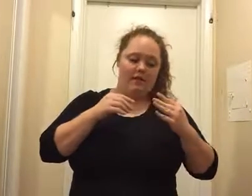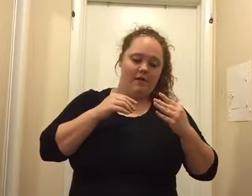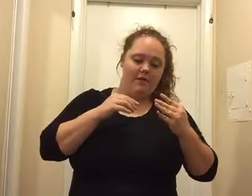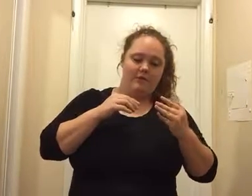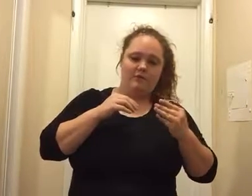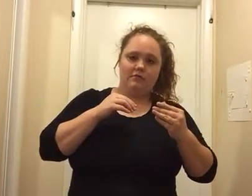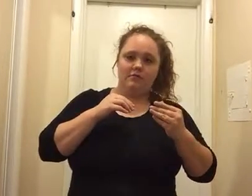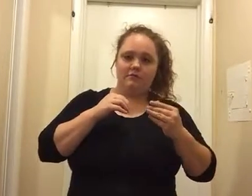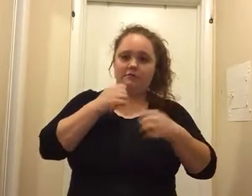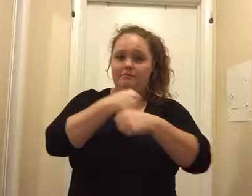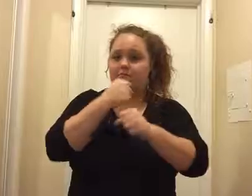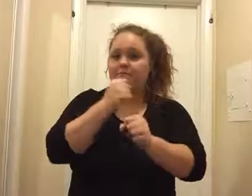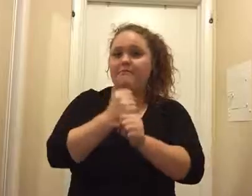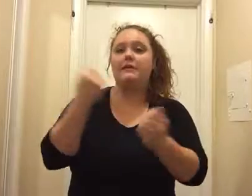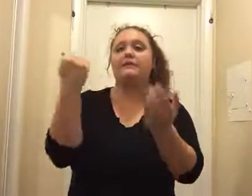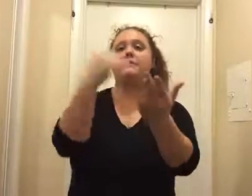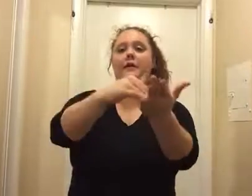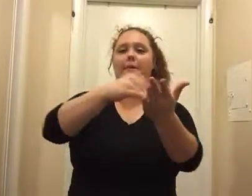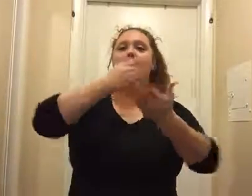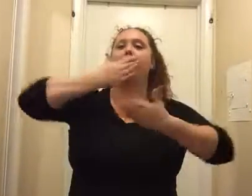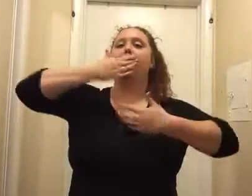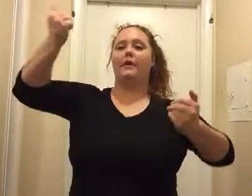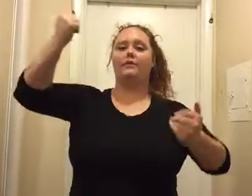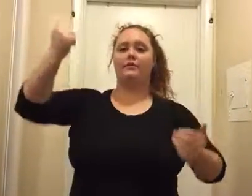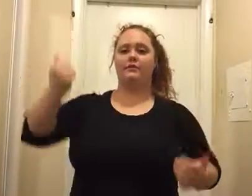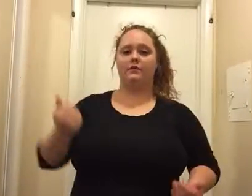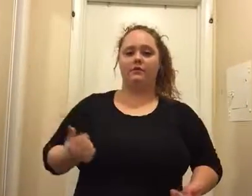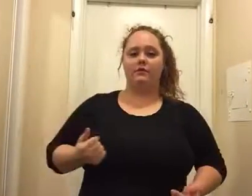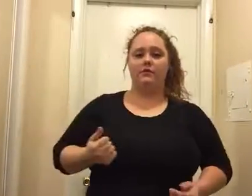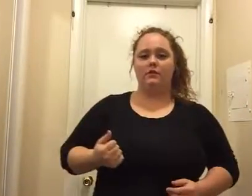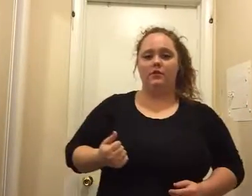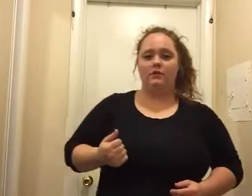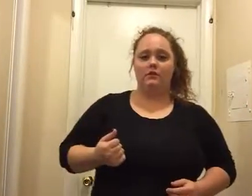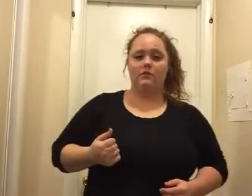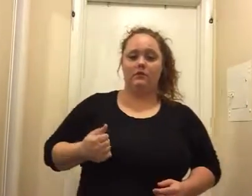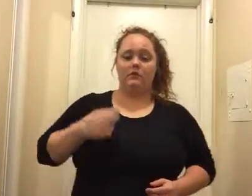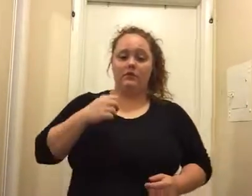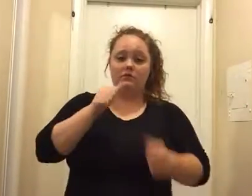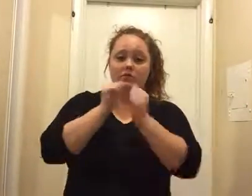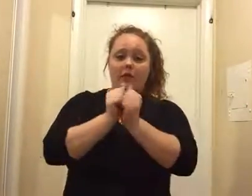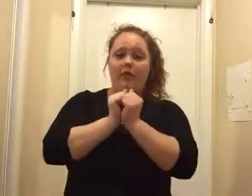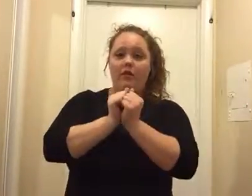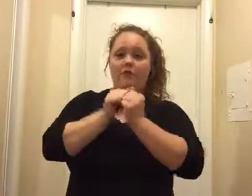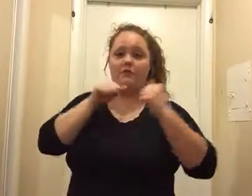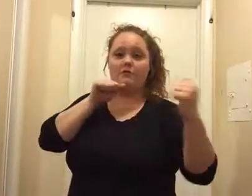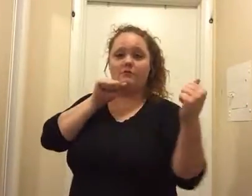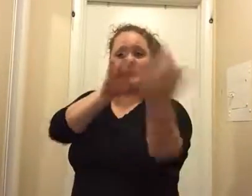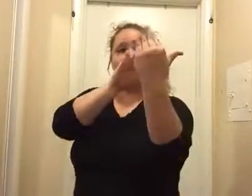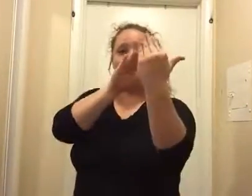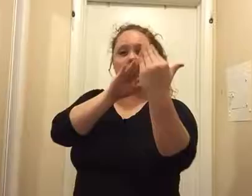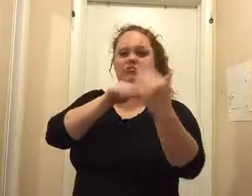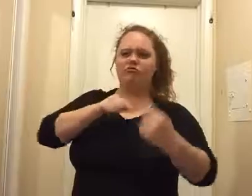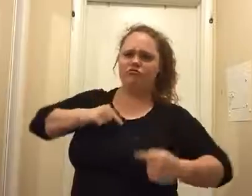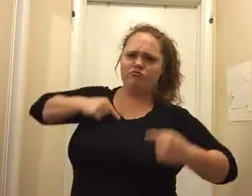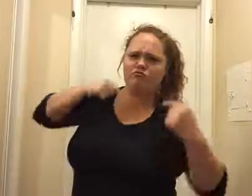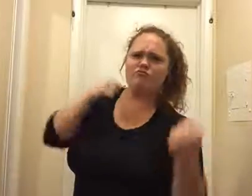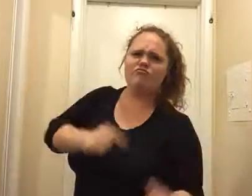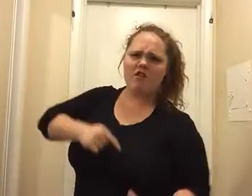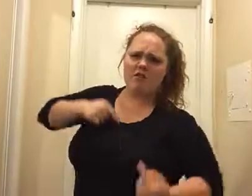come. We will face challenges. We will confront hardships, but we will get the